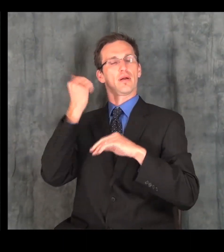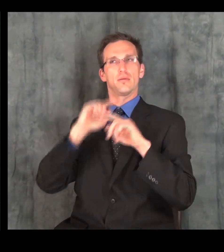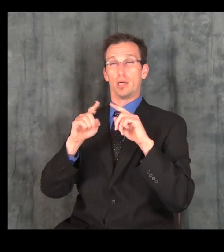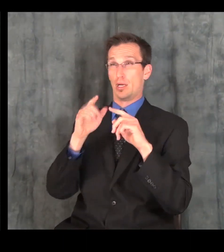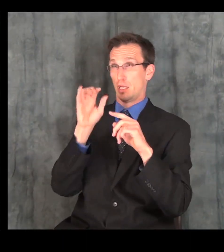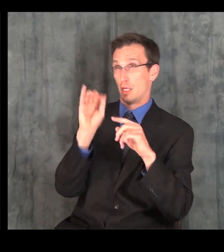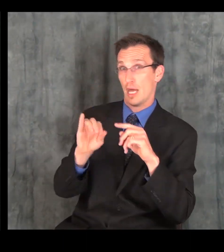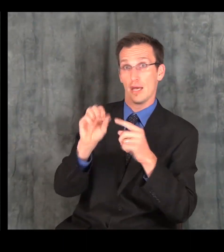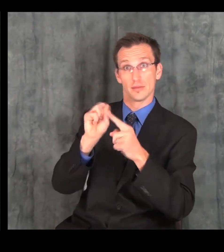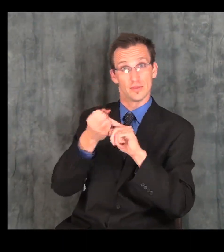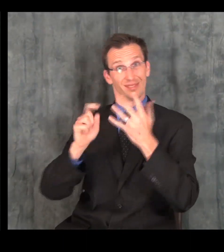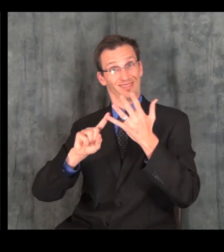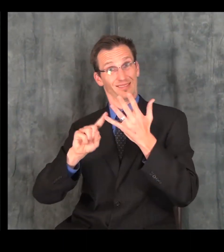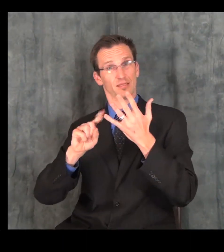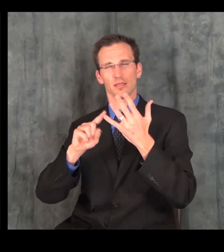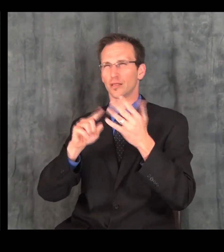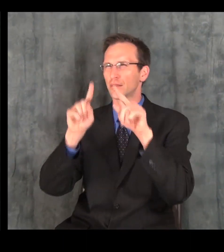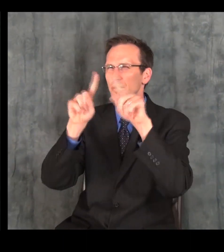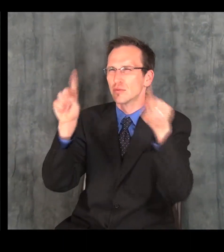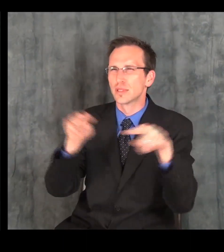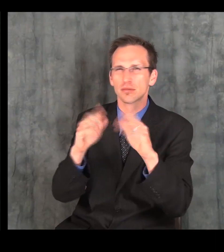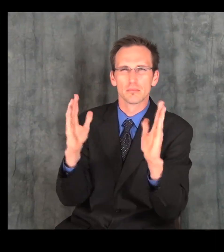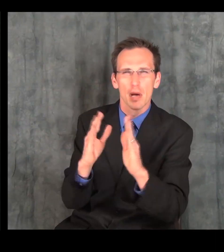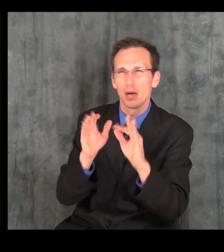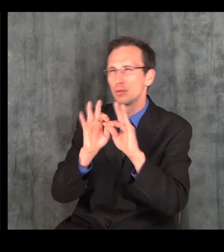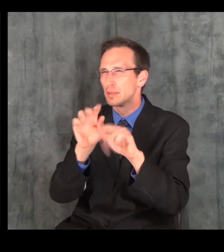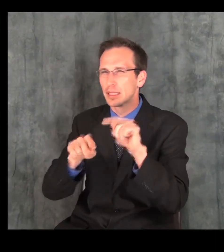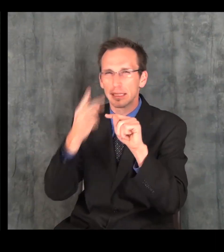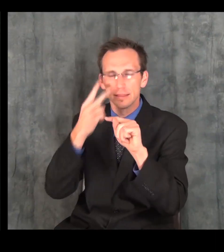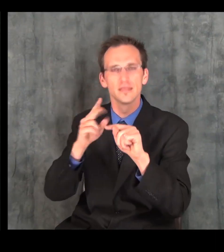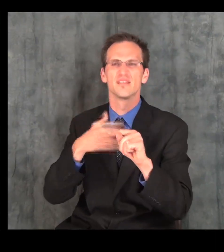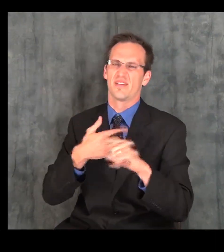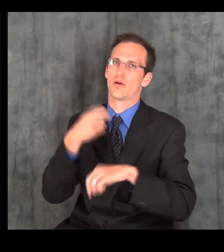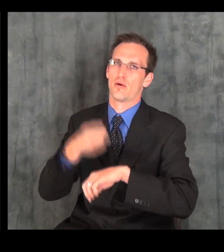operating under, she found it very, very hard.